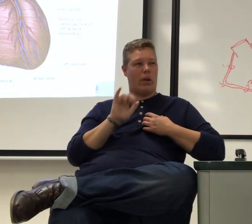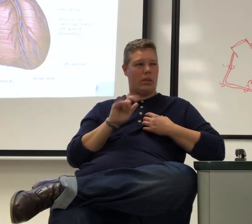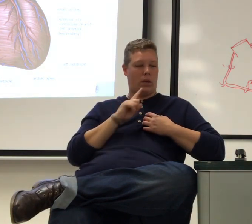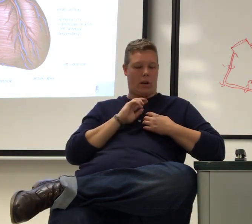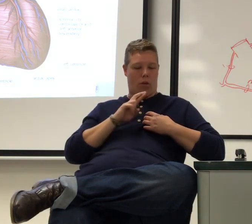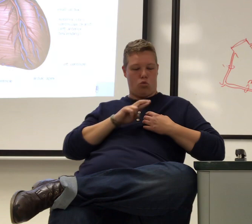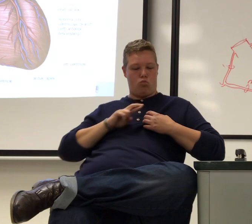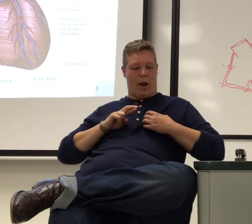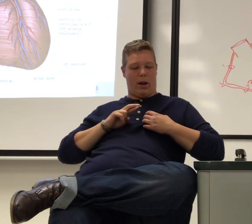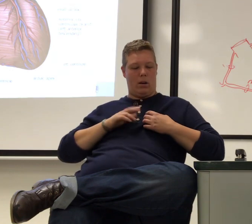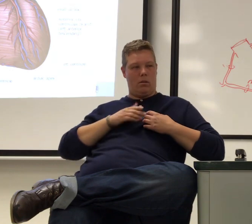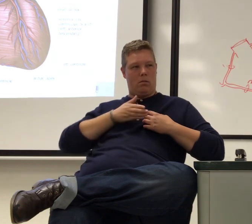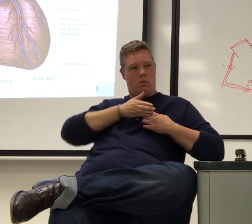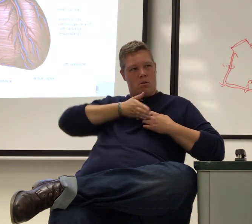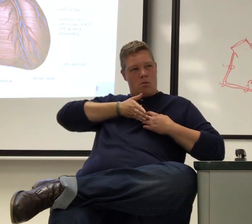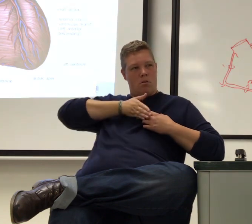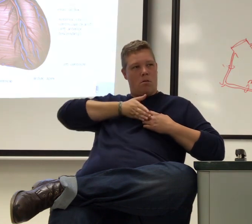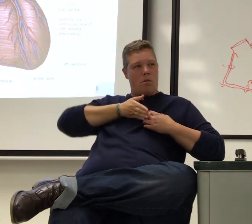heart.